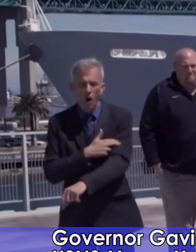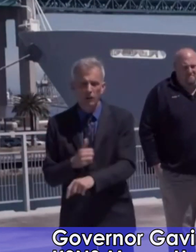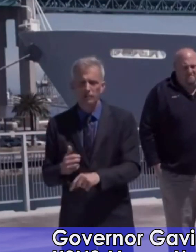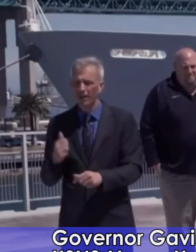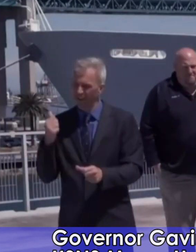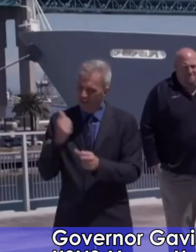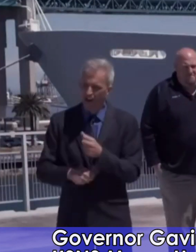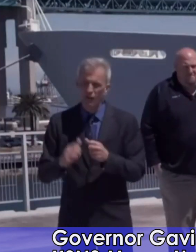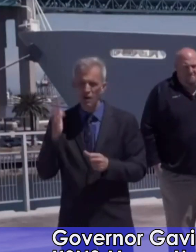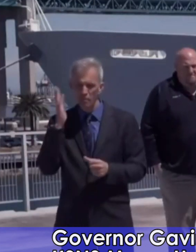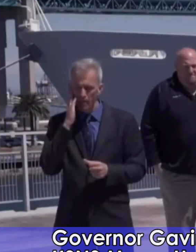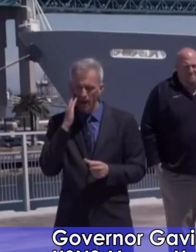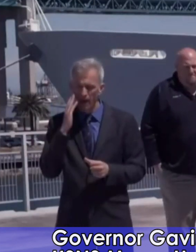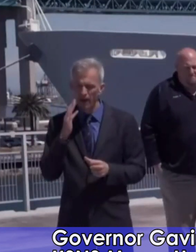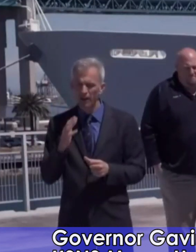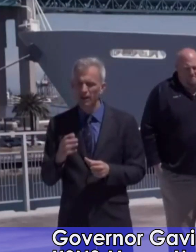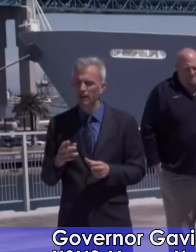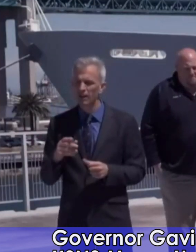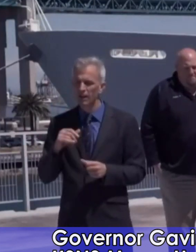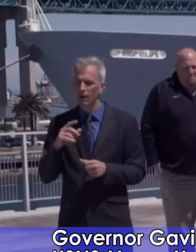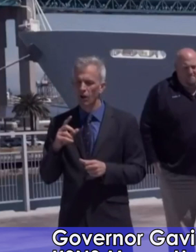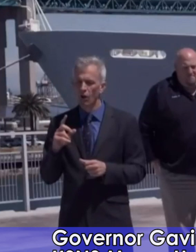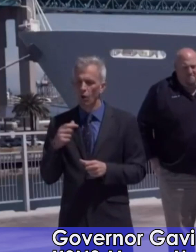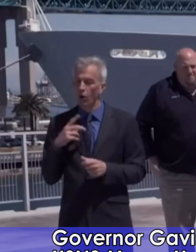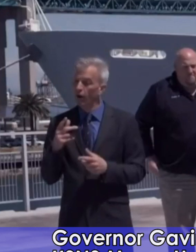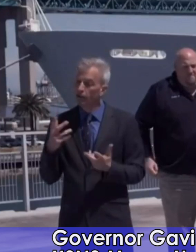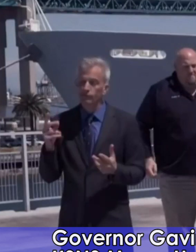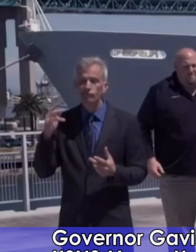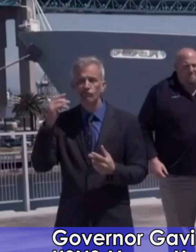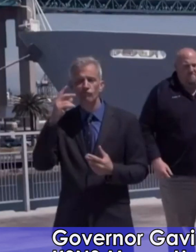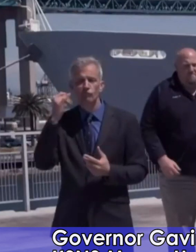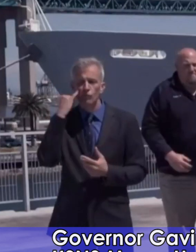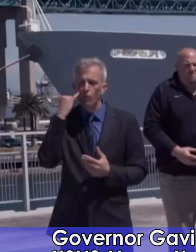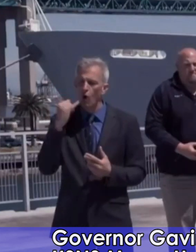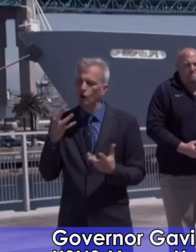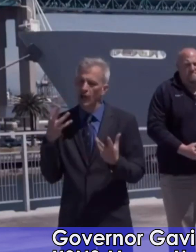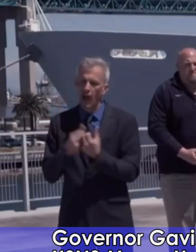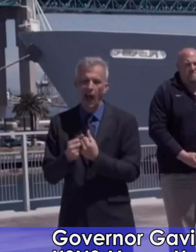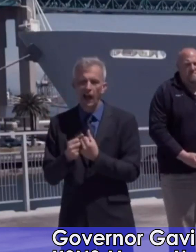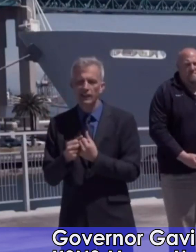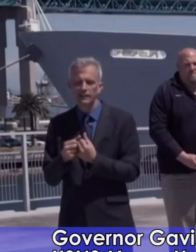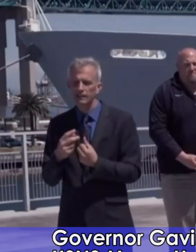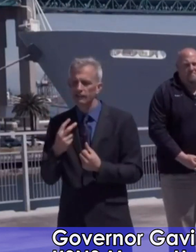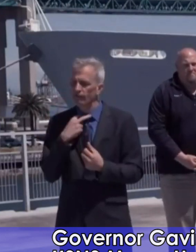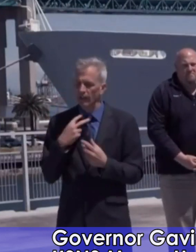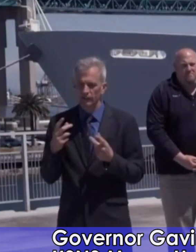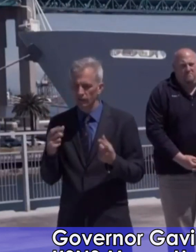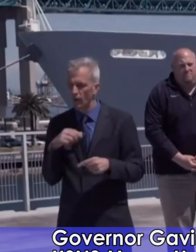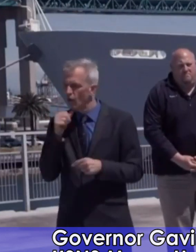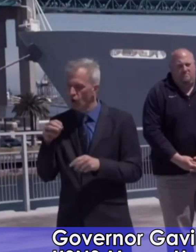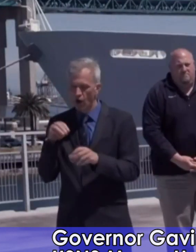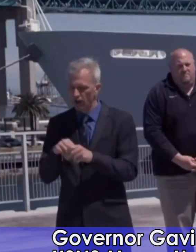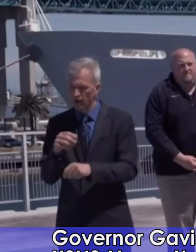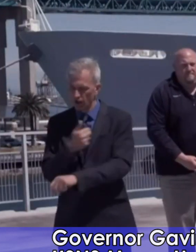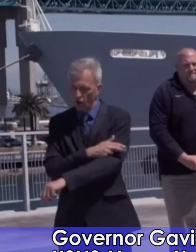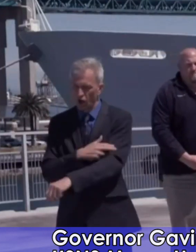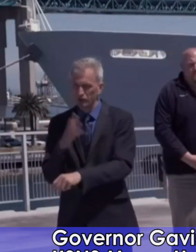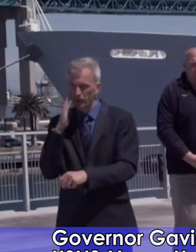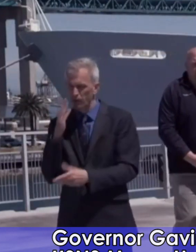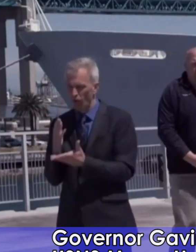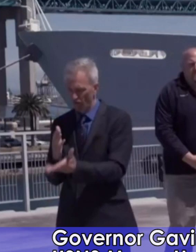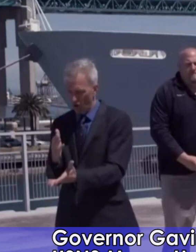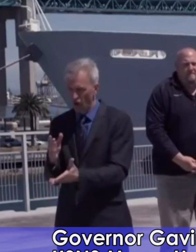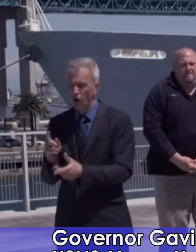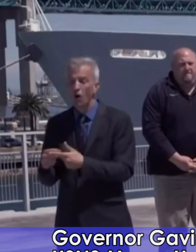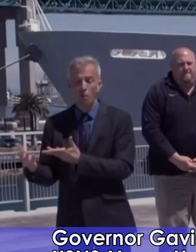every bed not taken in Los Angeles by the great work of the men and women here will mean one more bed for the surge